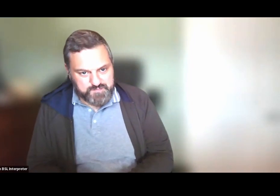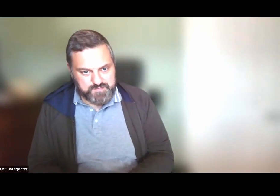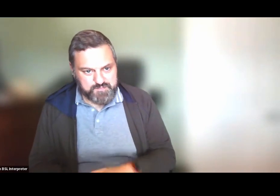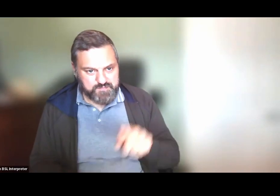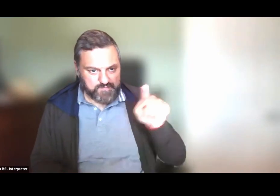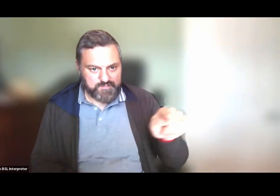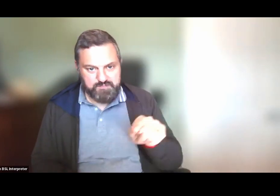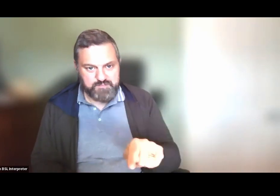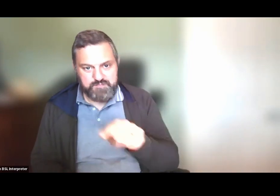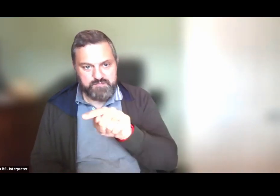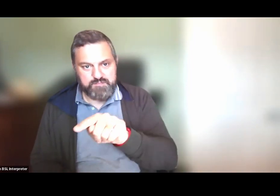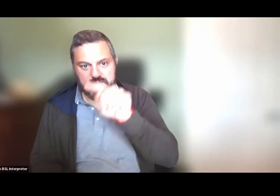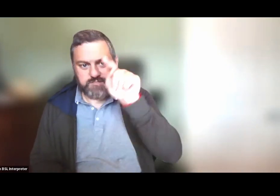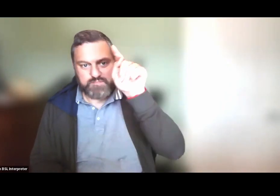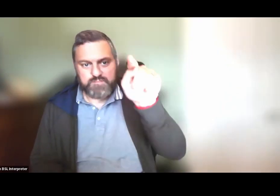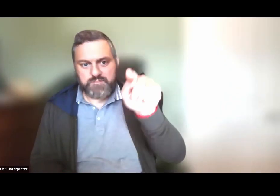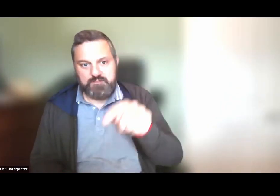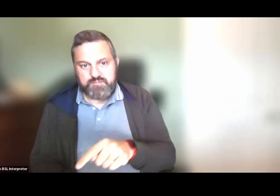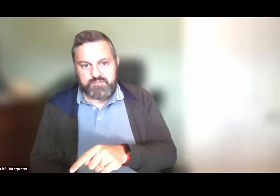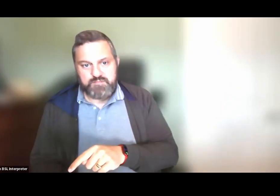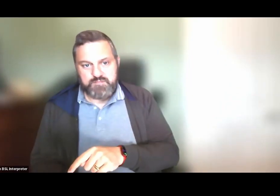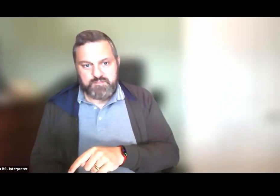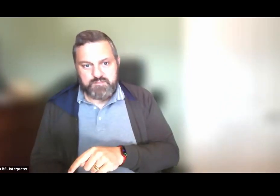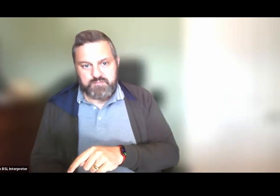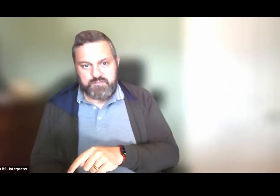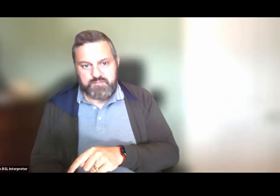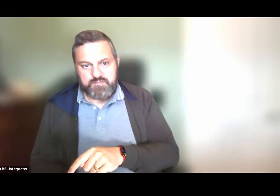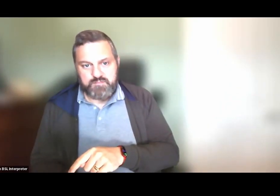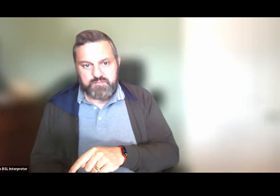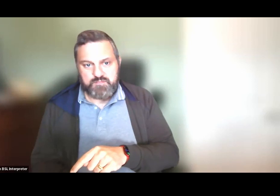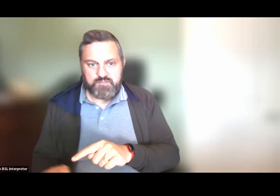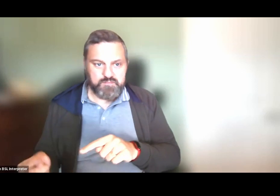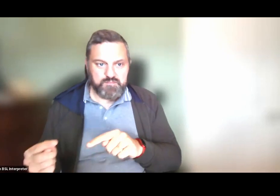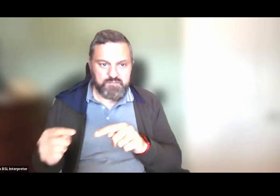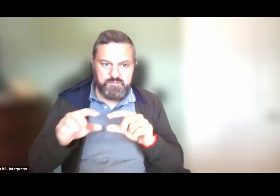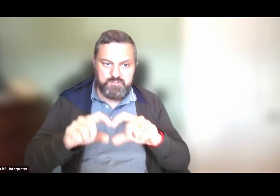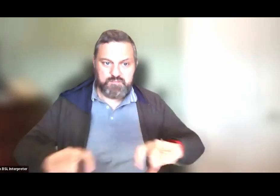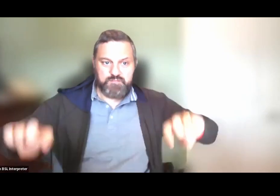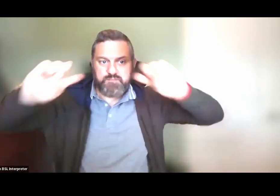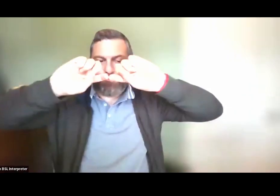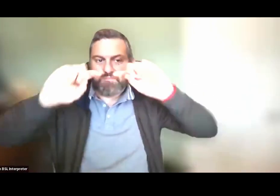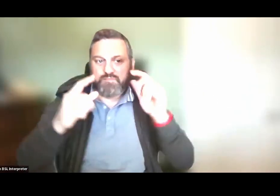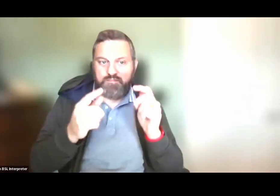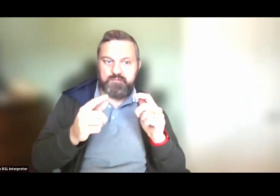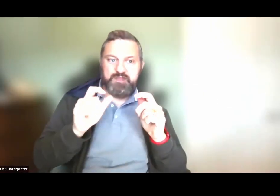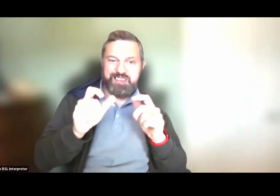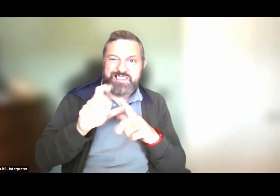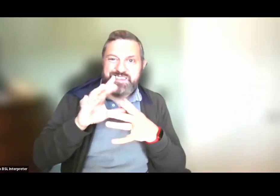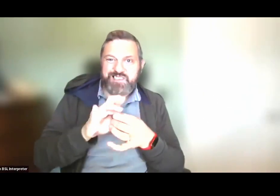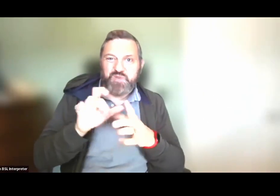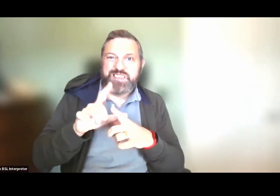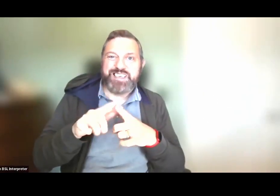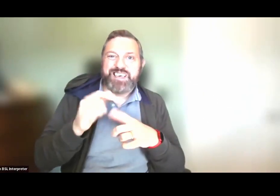pretty closely related, right? The aim to come back within the donut is very closely related to that definition of degrowth.